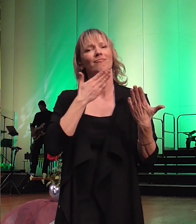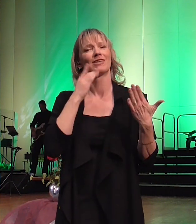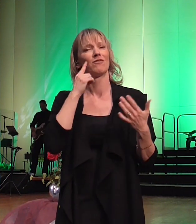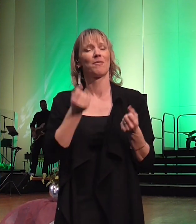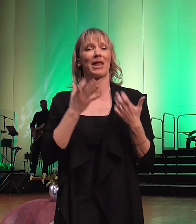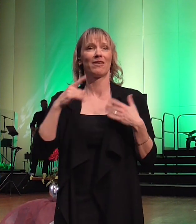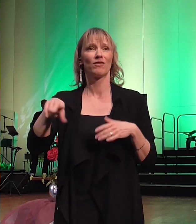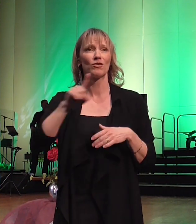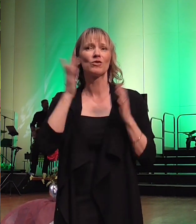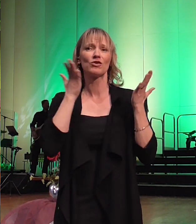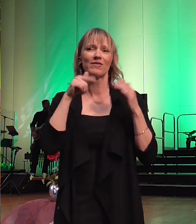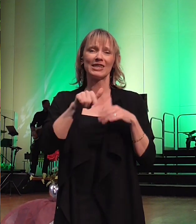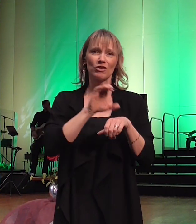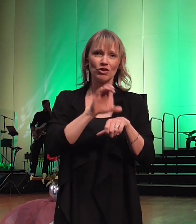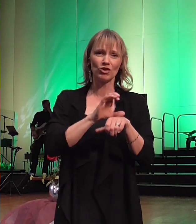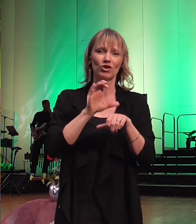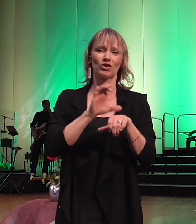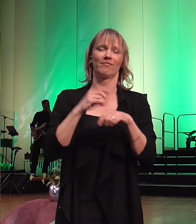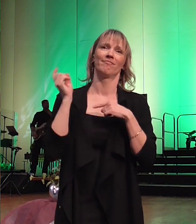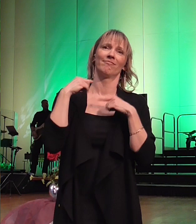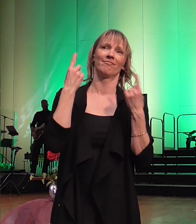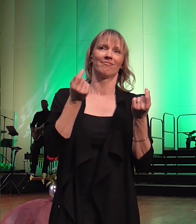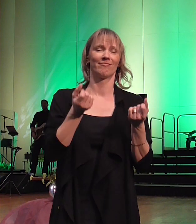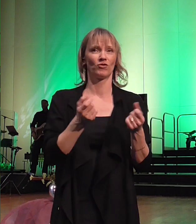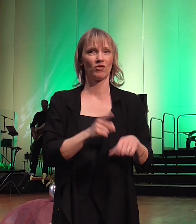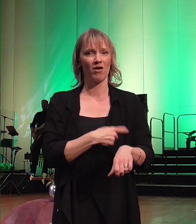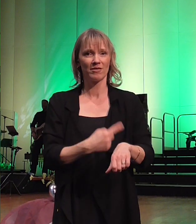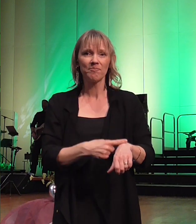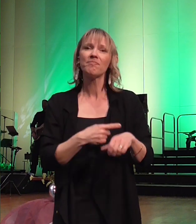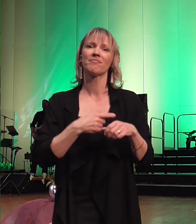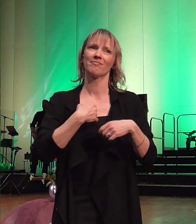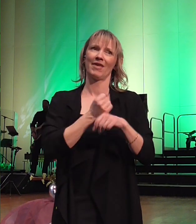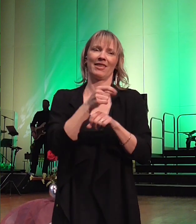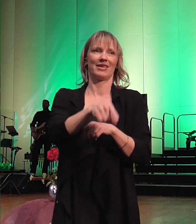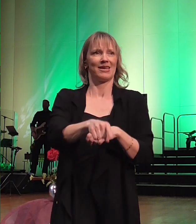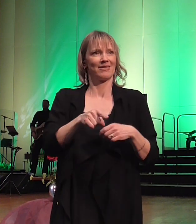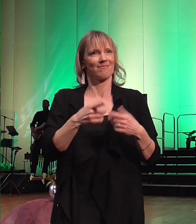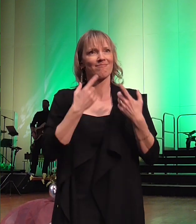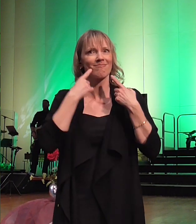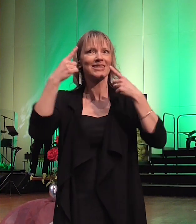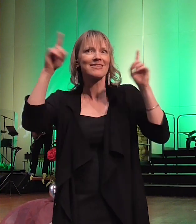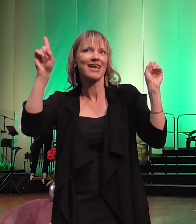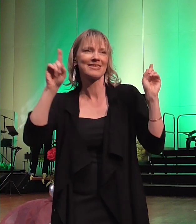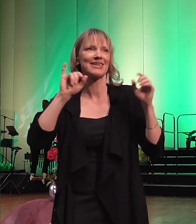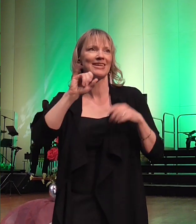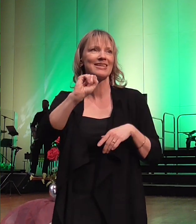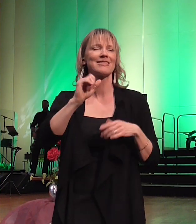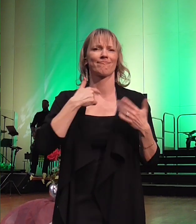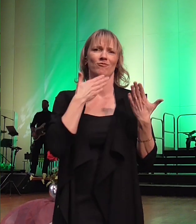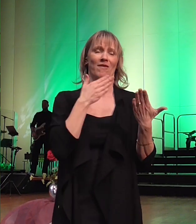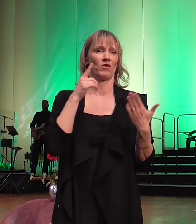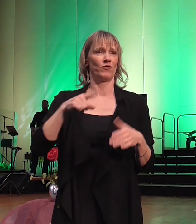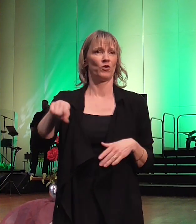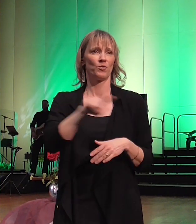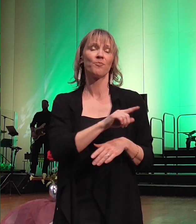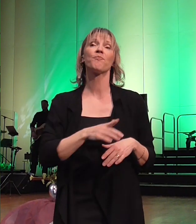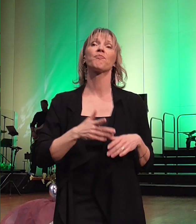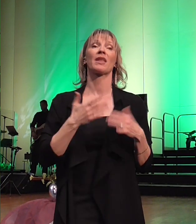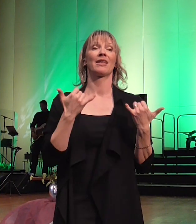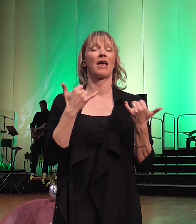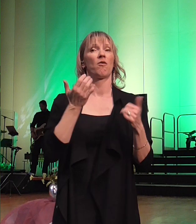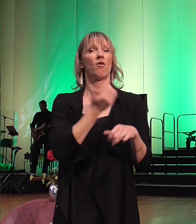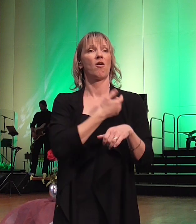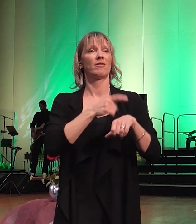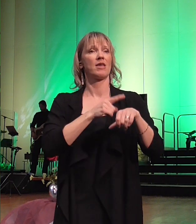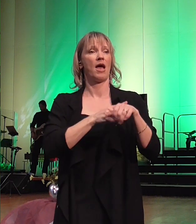many of you who've served this church so long to make it what it is and make it the success that it is. I'm so grateful to you. And so as we move into